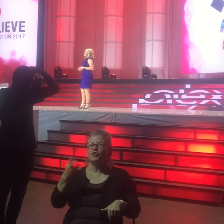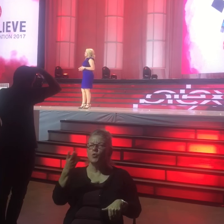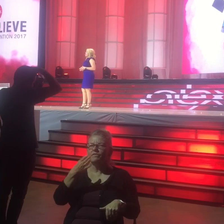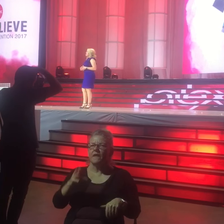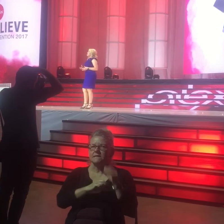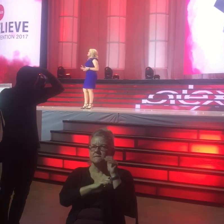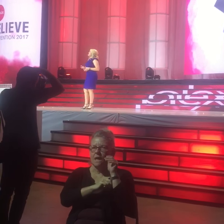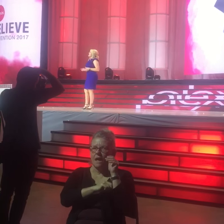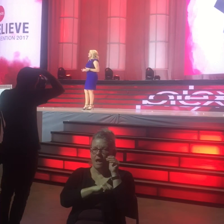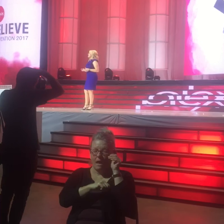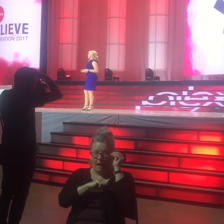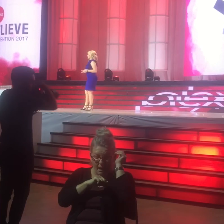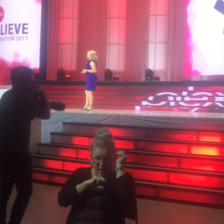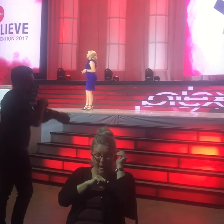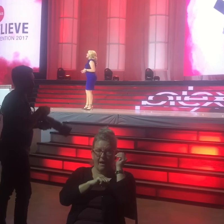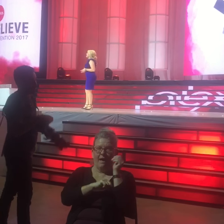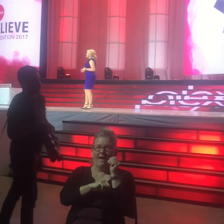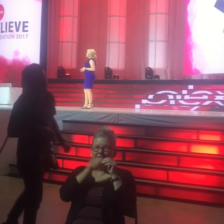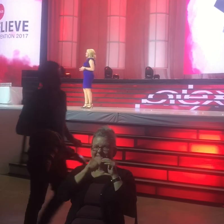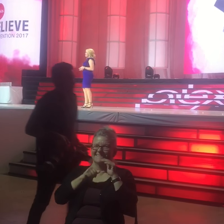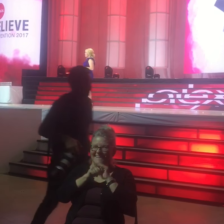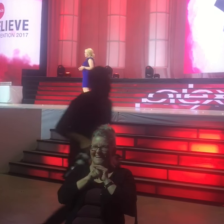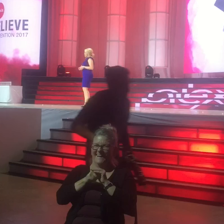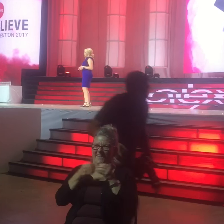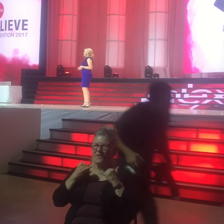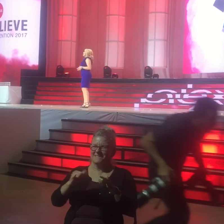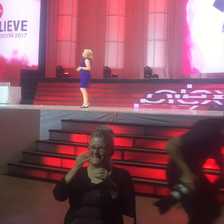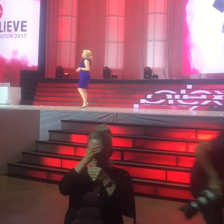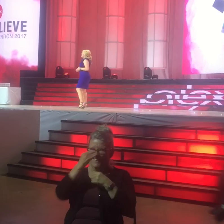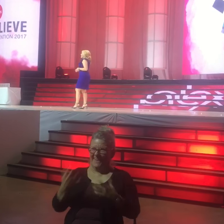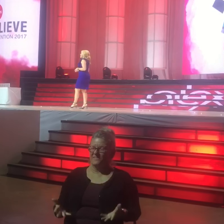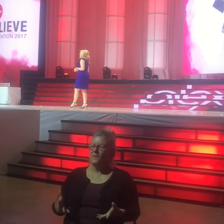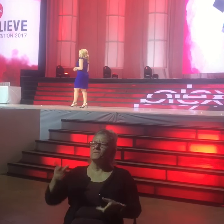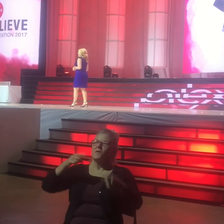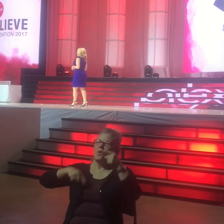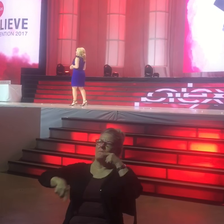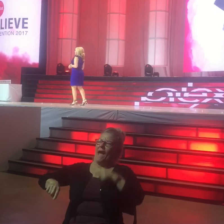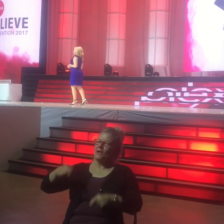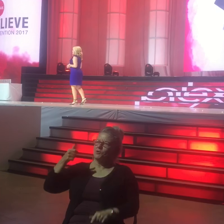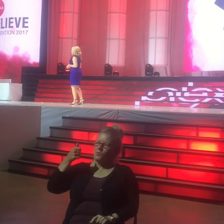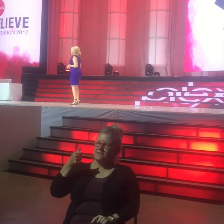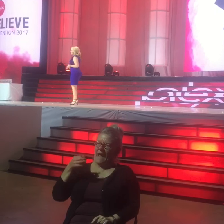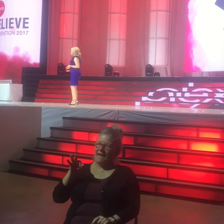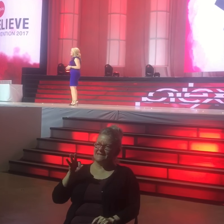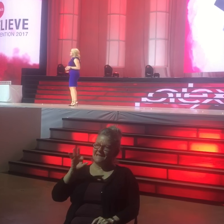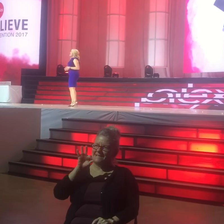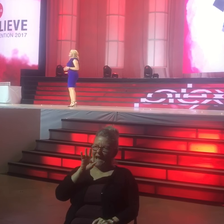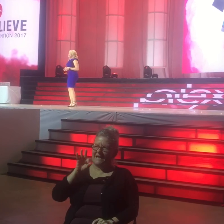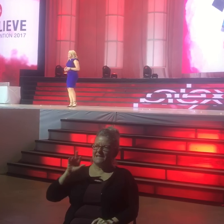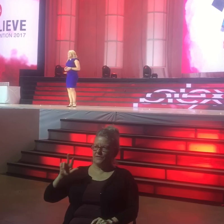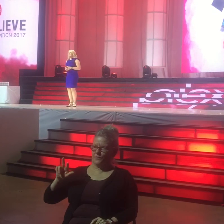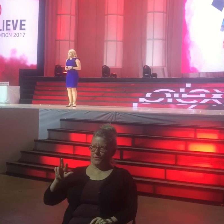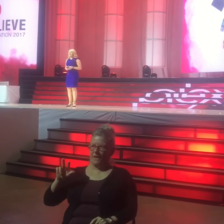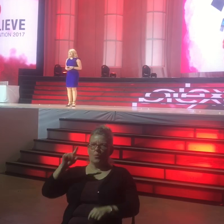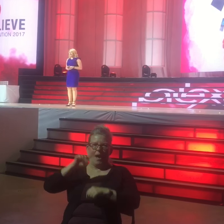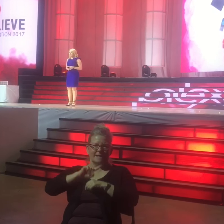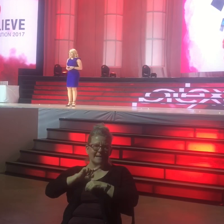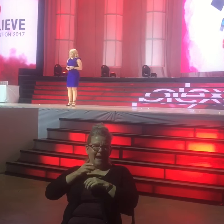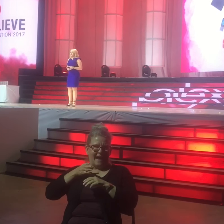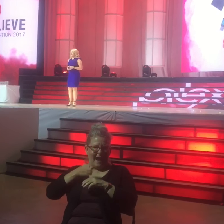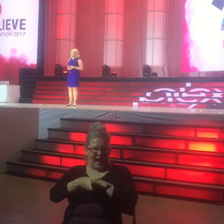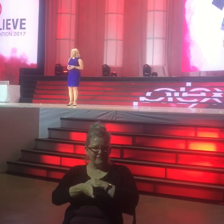time this morning, I want to take you back to 1993, one day past my 18th birthday. I signed an